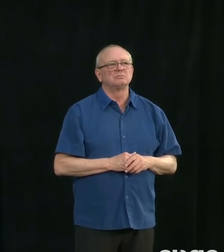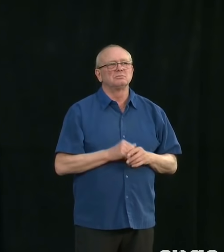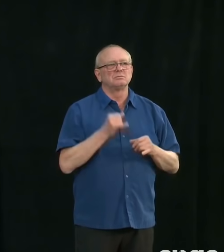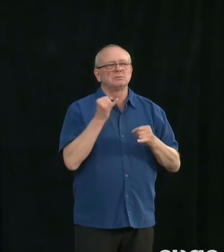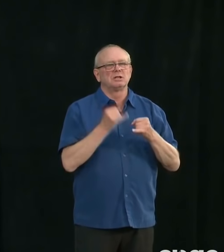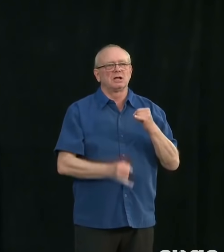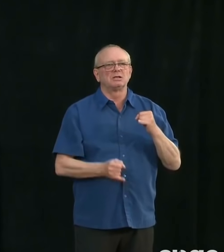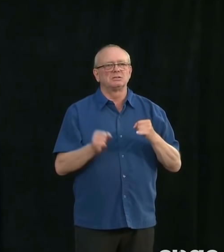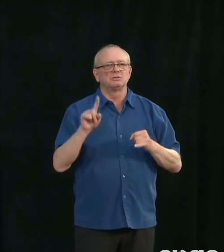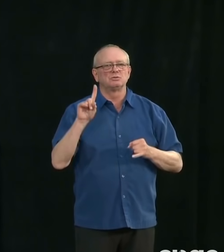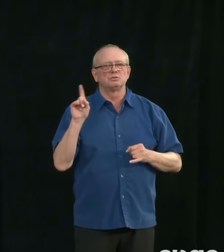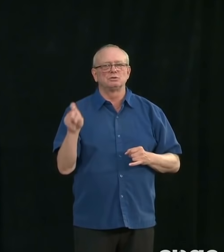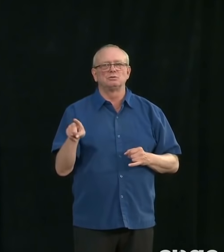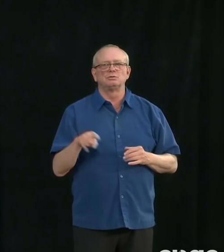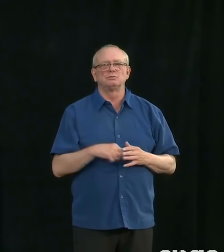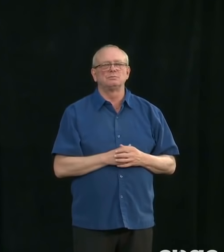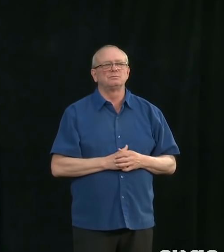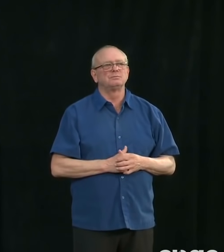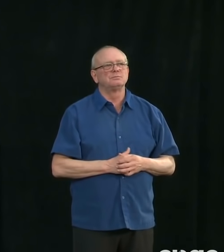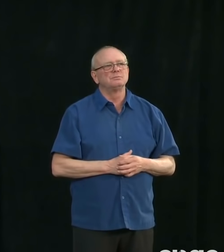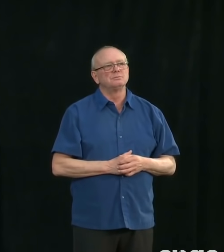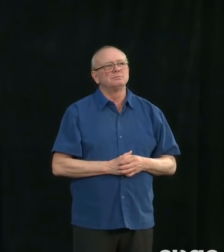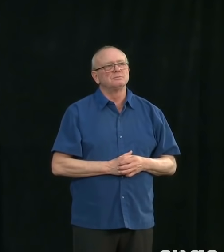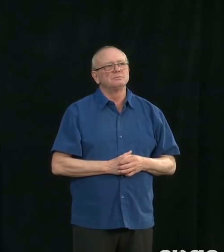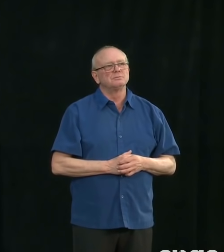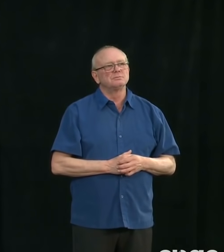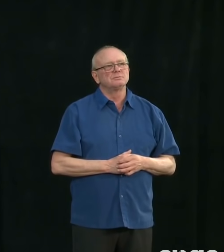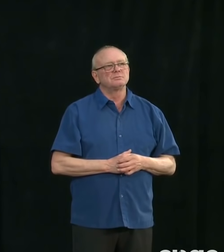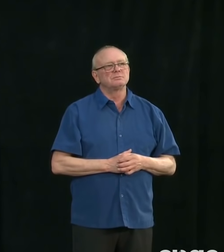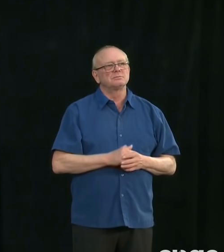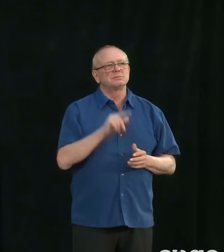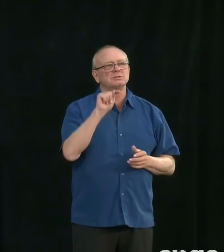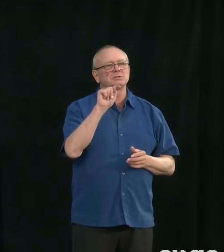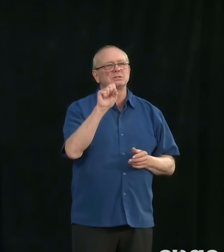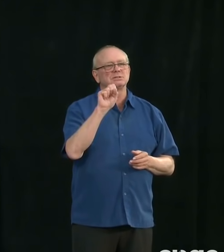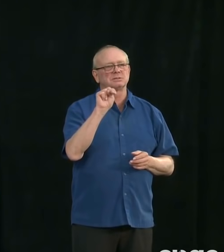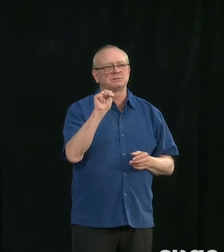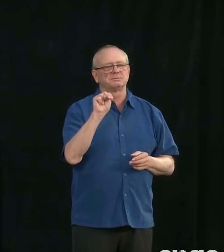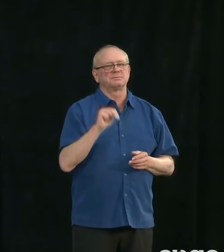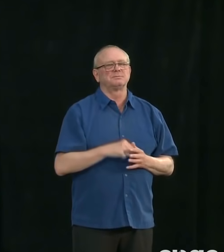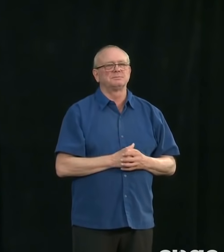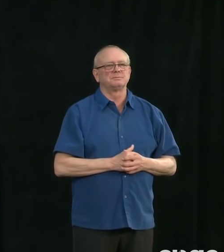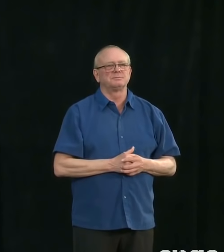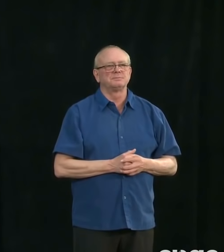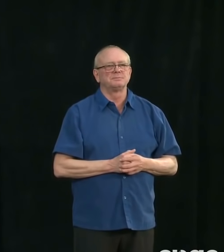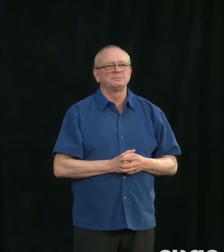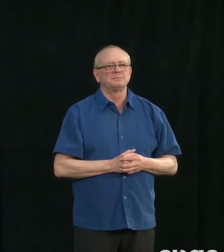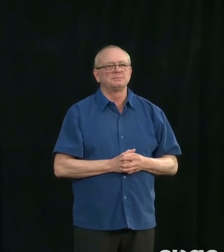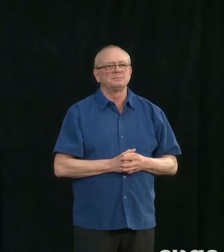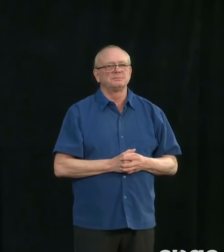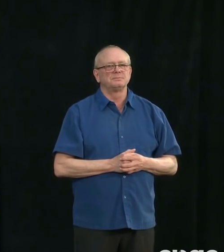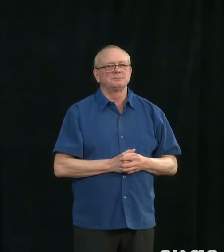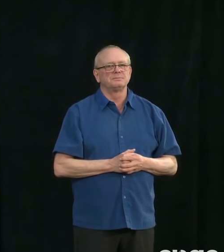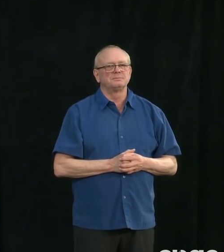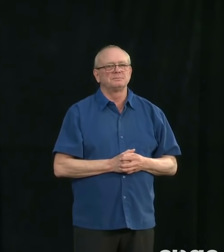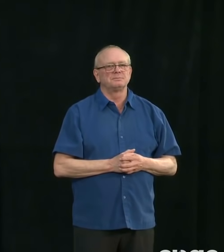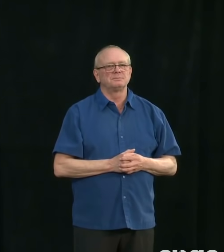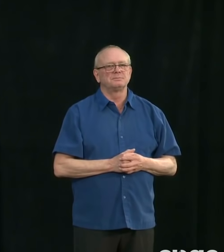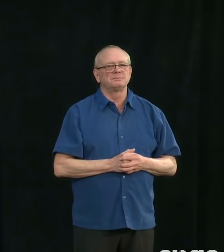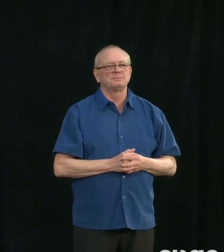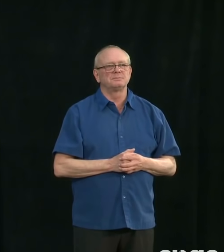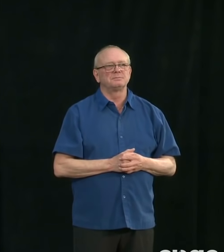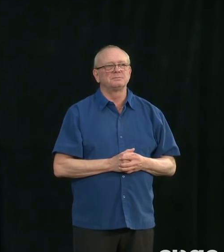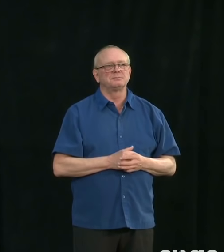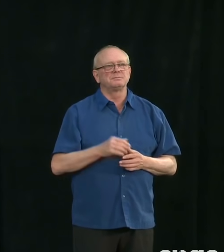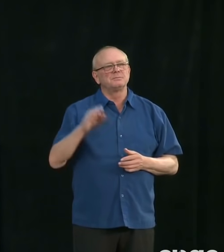please? Brian Rashad, TSN. Hi, Dr. Hinshaw. Thanks for taking my question. Just with